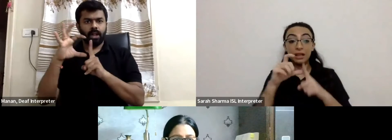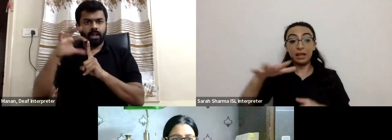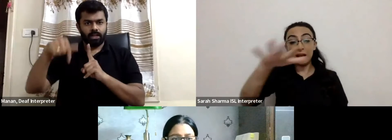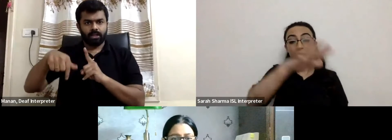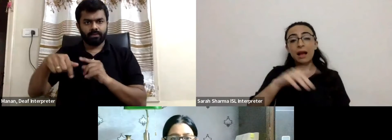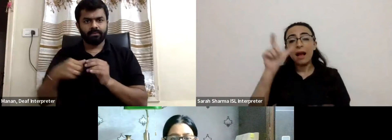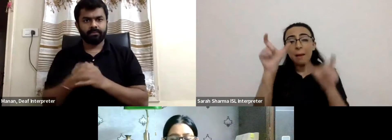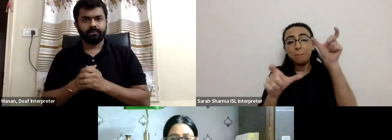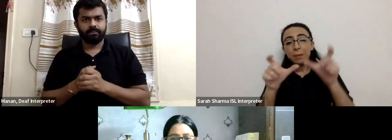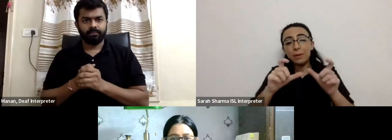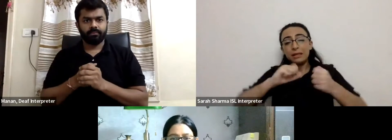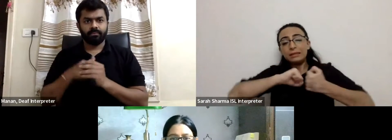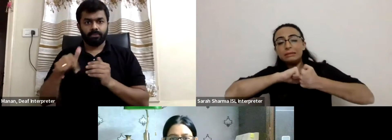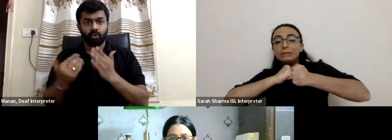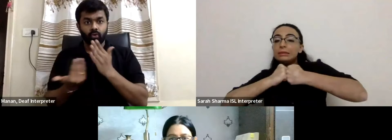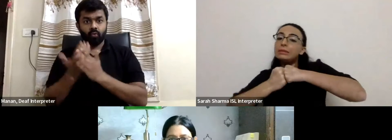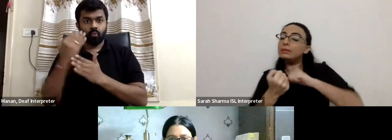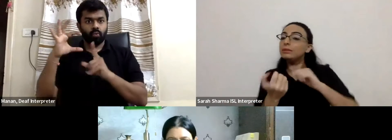populated